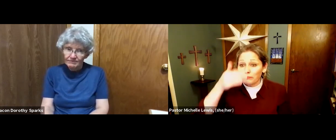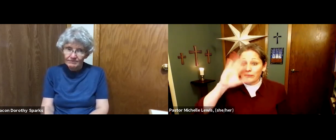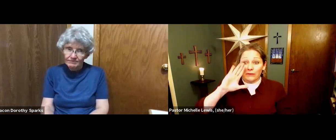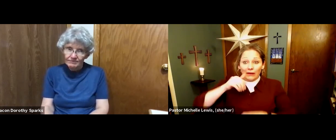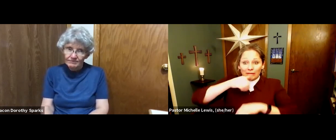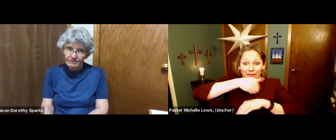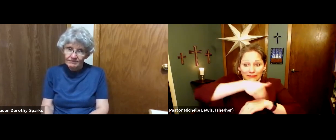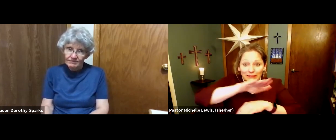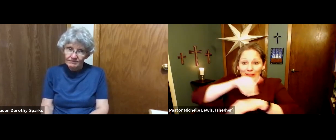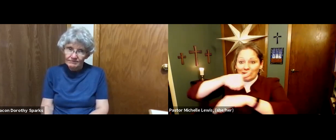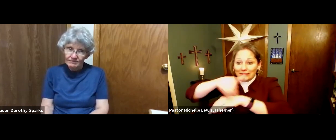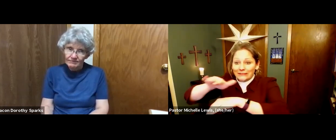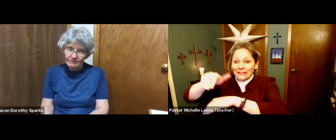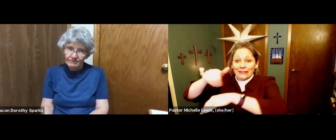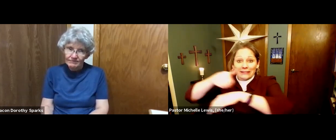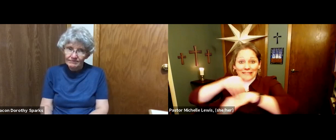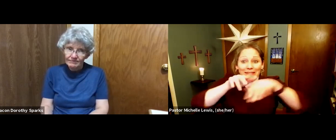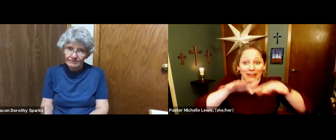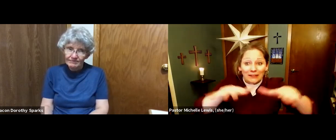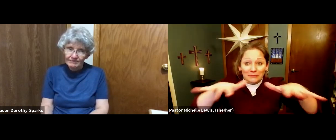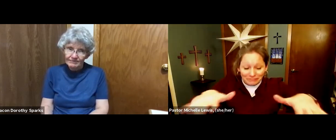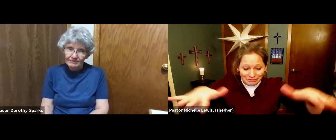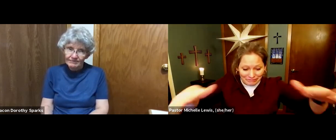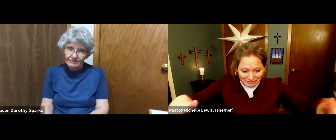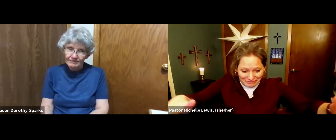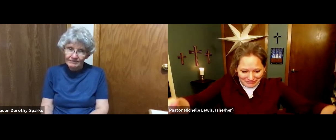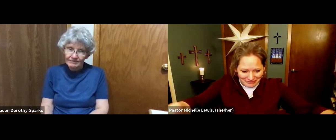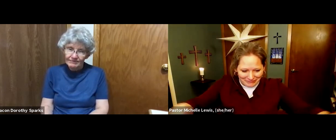And God sends us from this place.